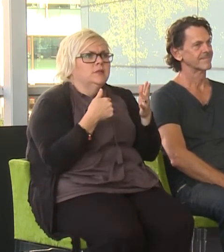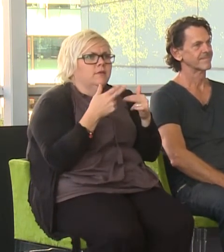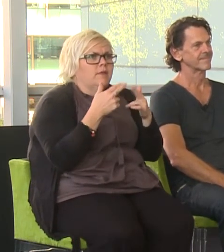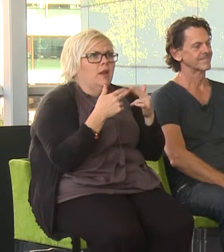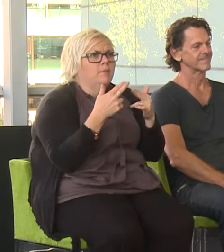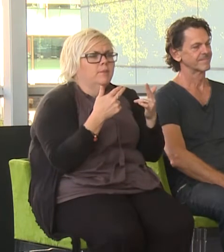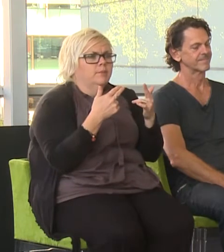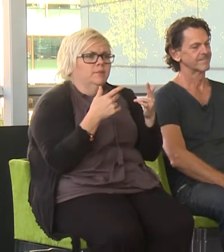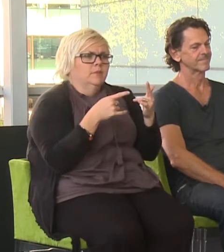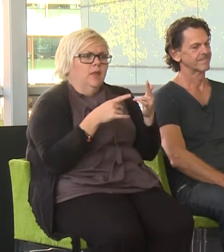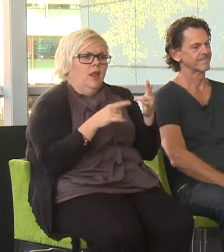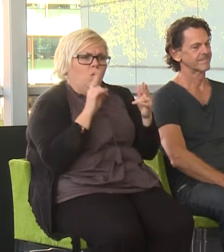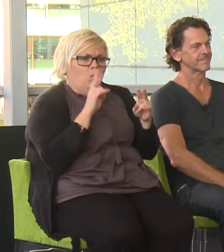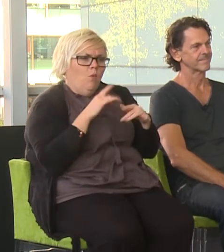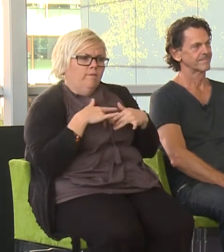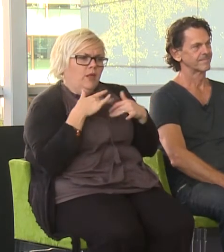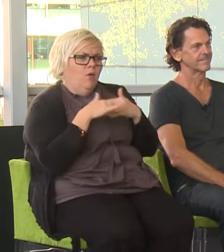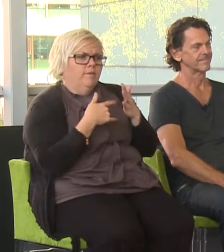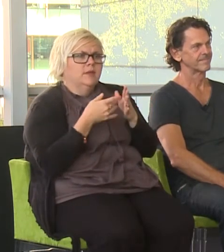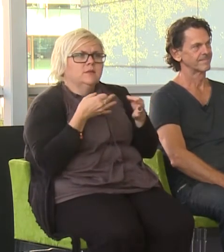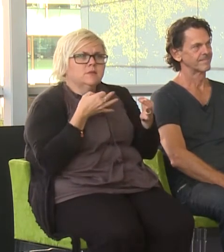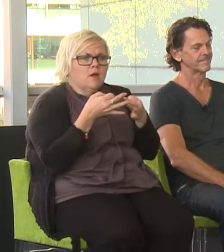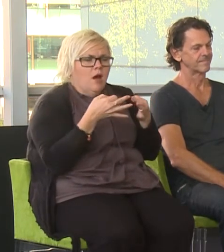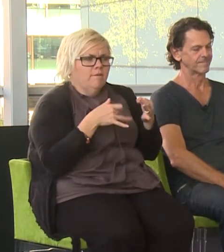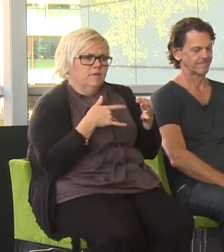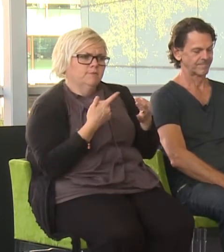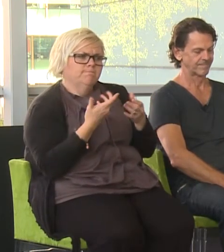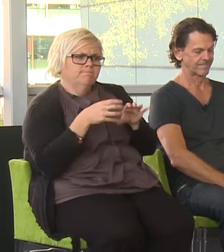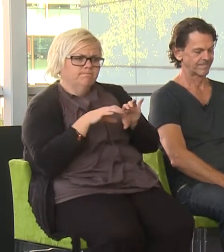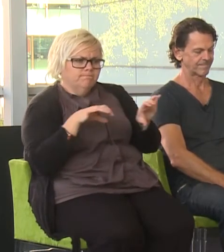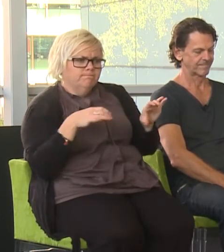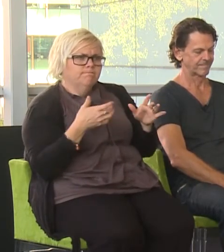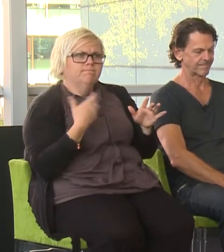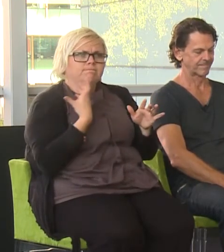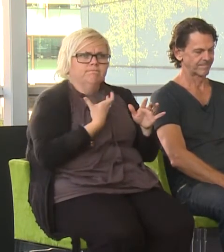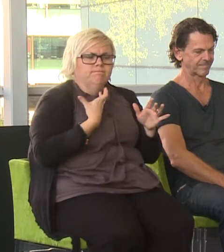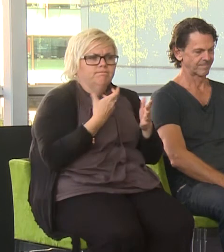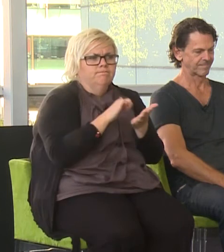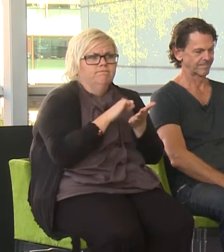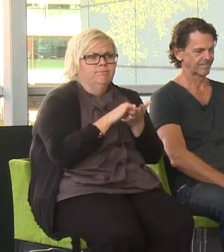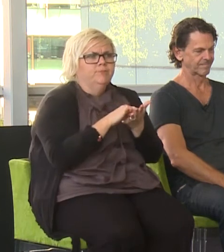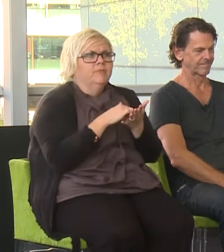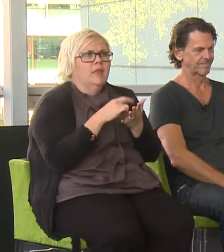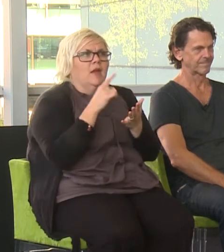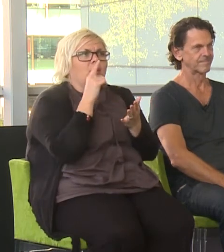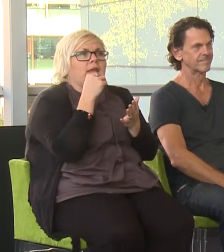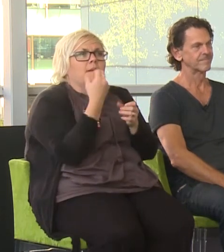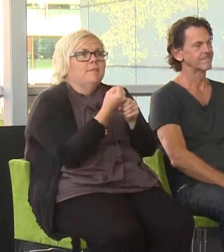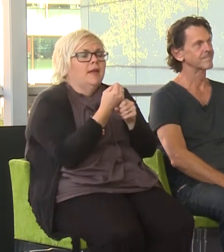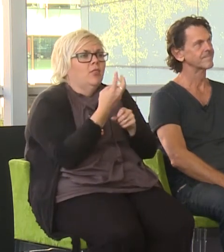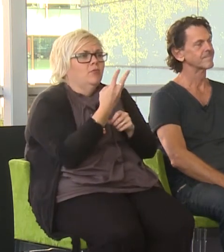of the design, then increasingly in the employment of people who have the skill set to develop 3D concept models, which are